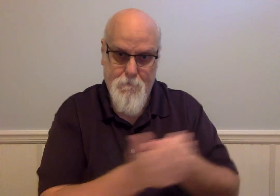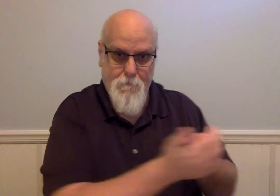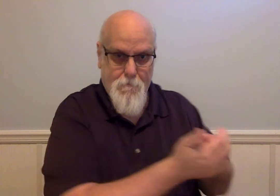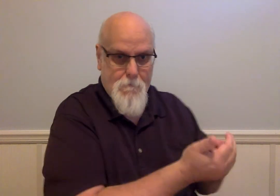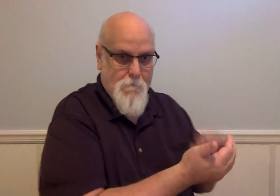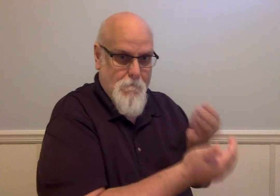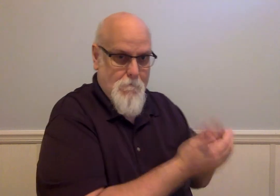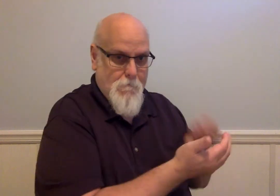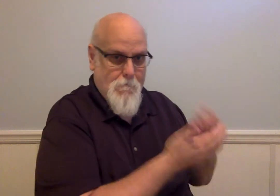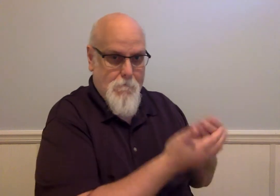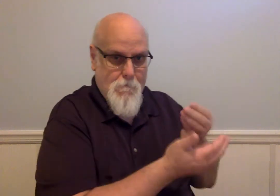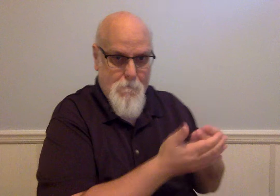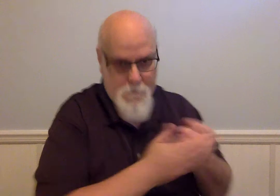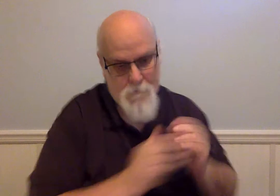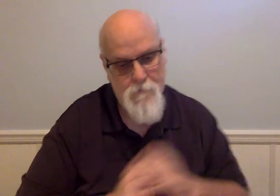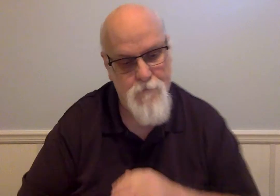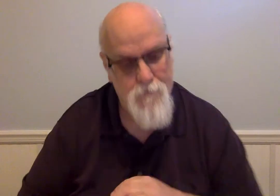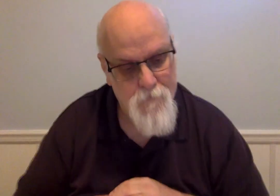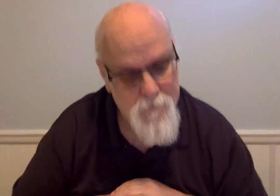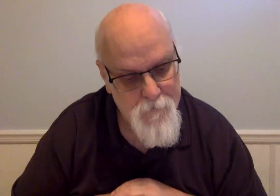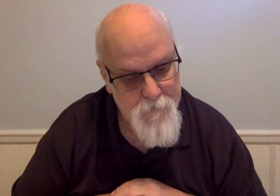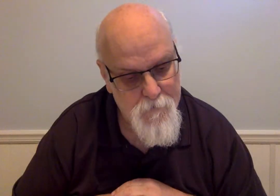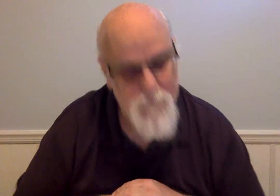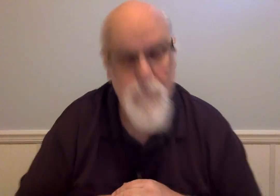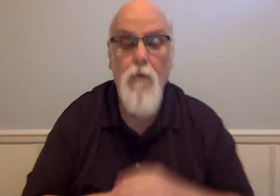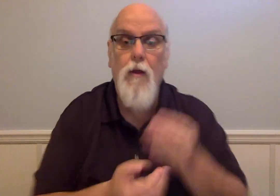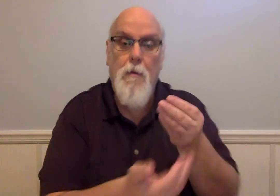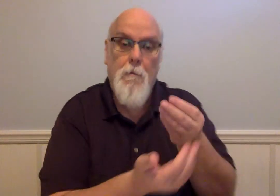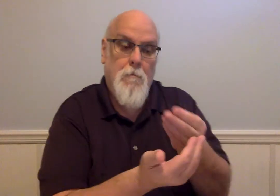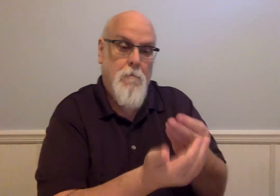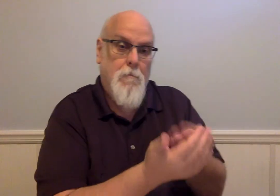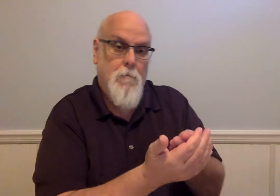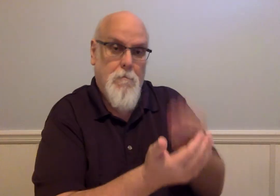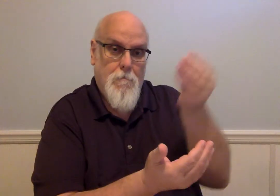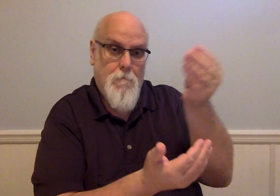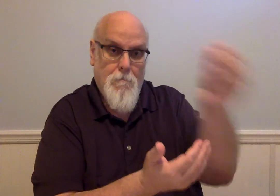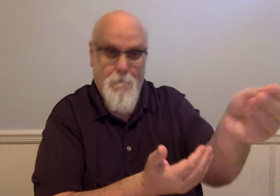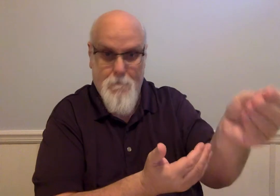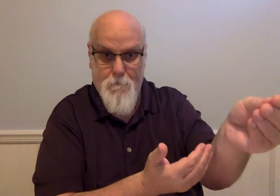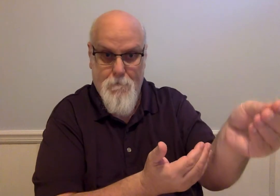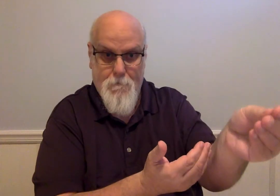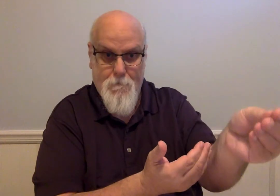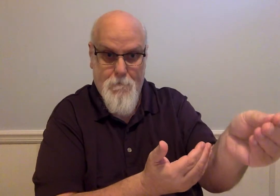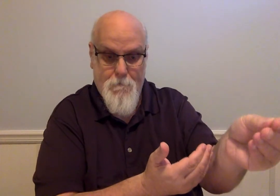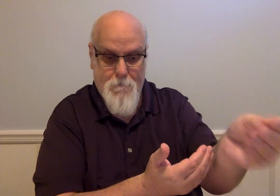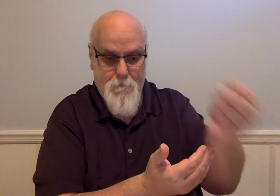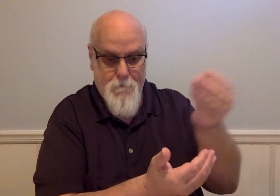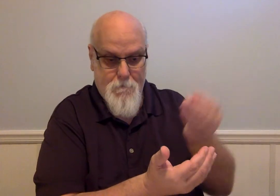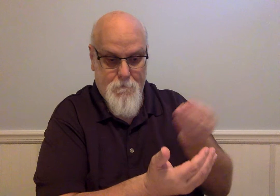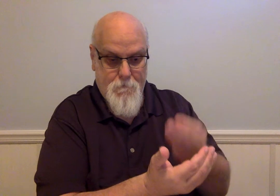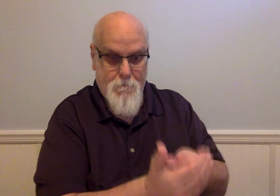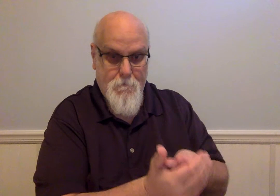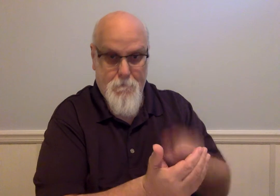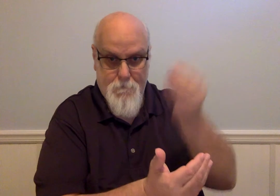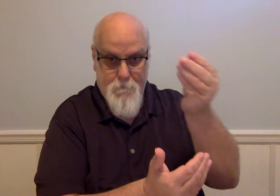money. Money, you tap it like twice. To buy something, you're actually taking that money that was in your hand and